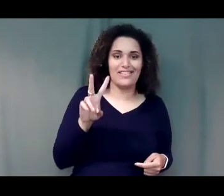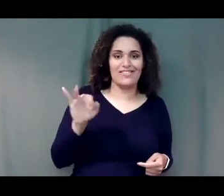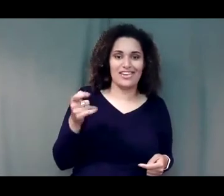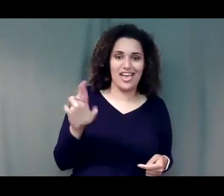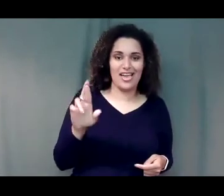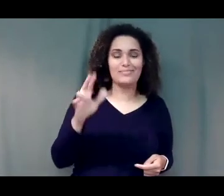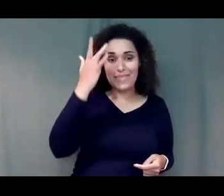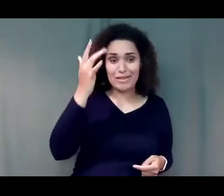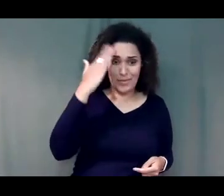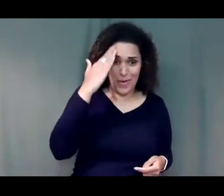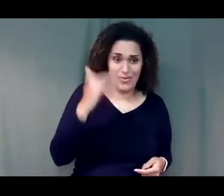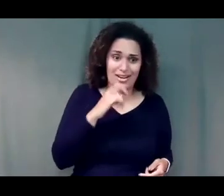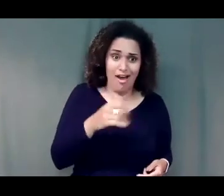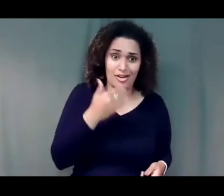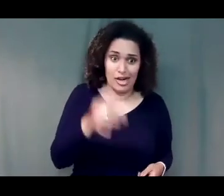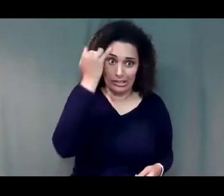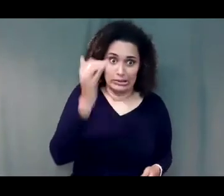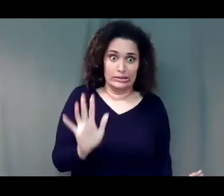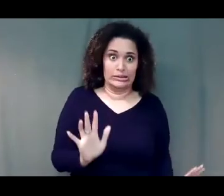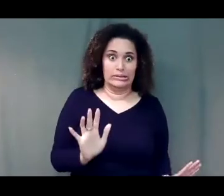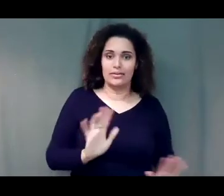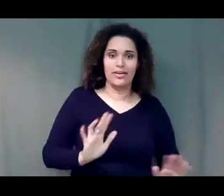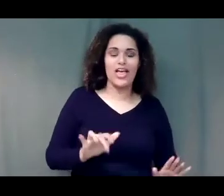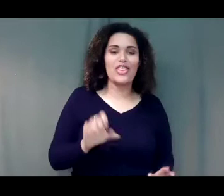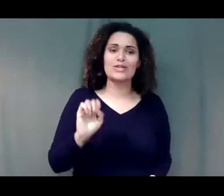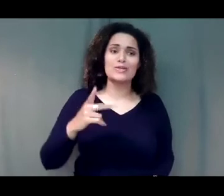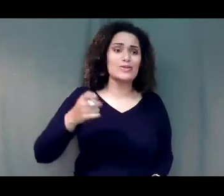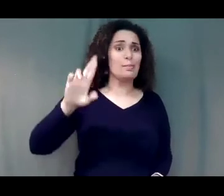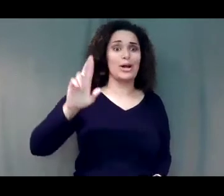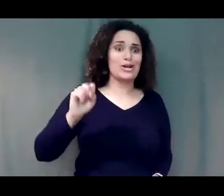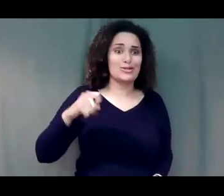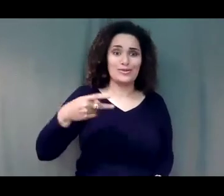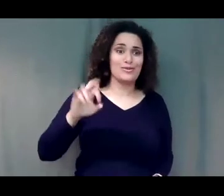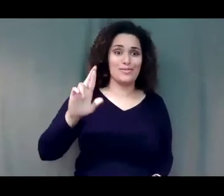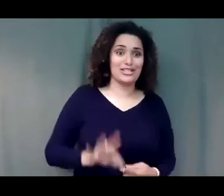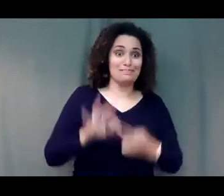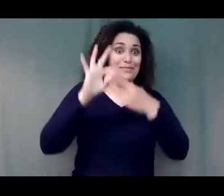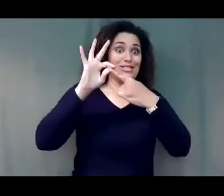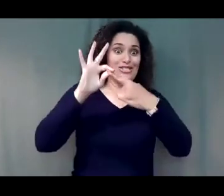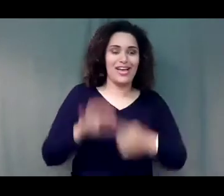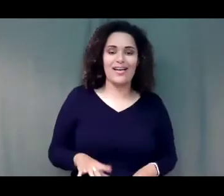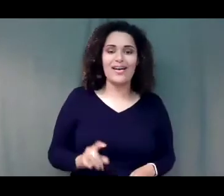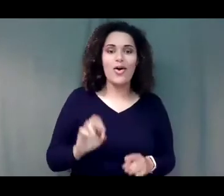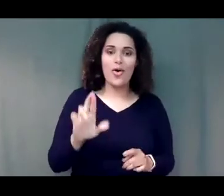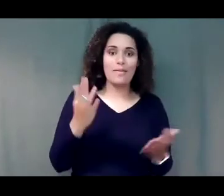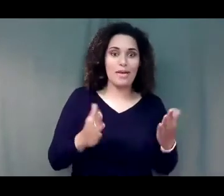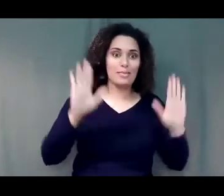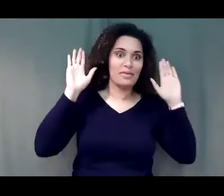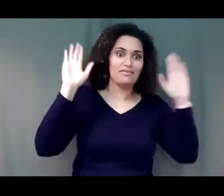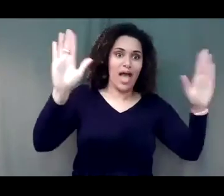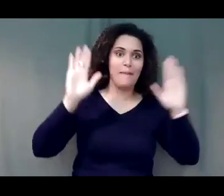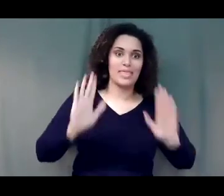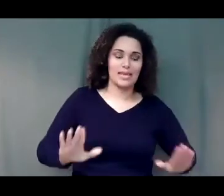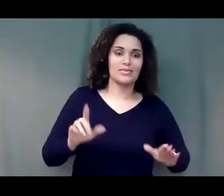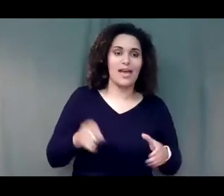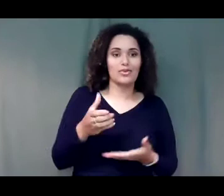Right. Here's the super special. Anyway, or maybe it will be so fabulous that we have to bottle